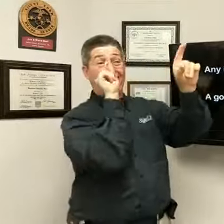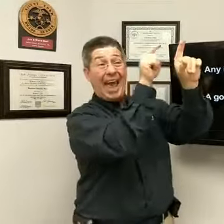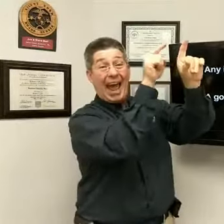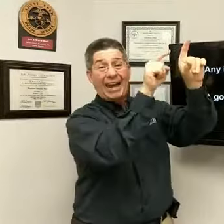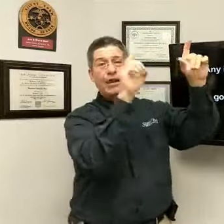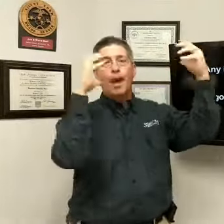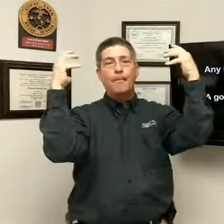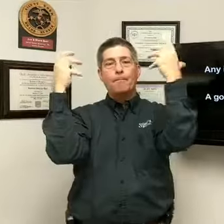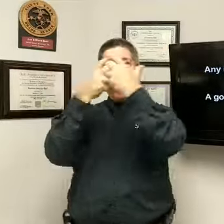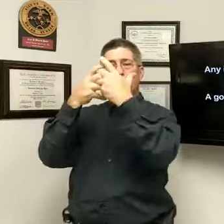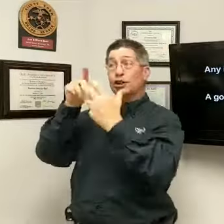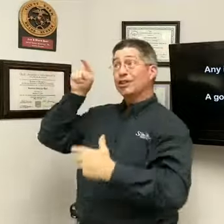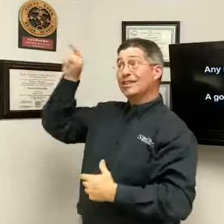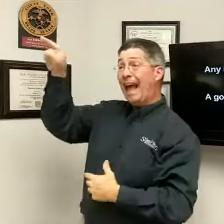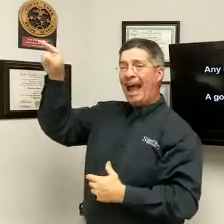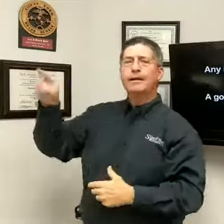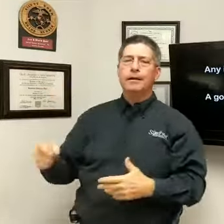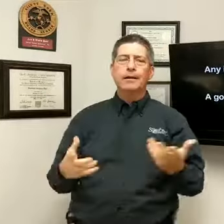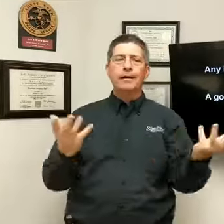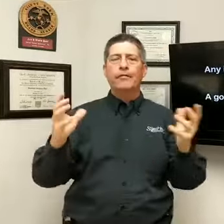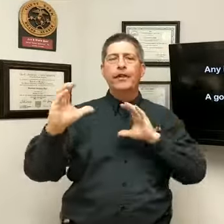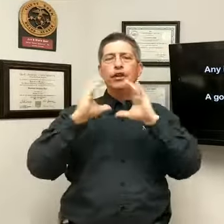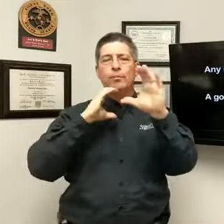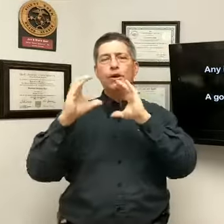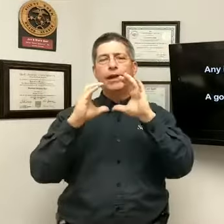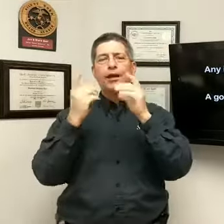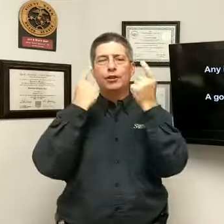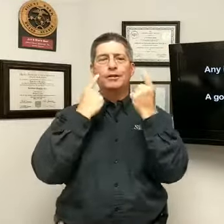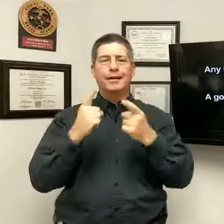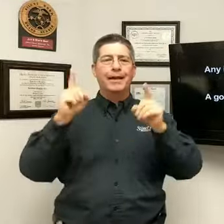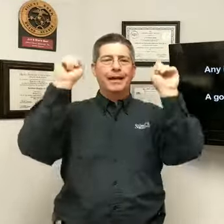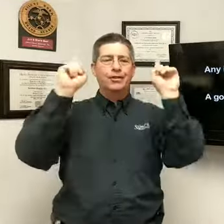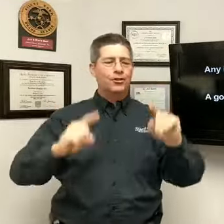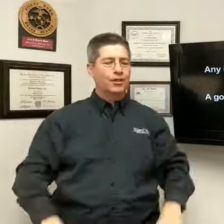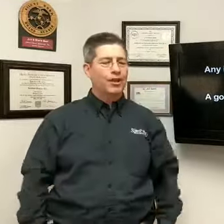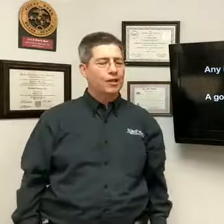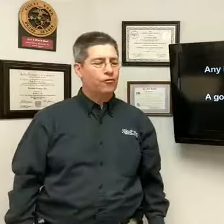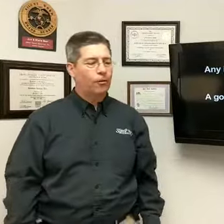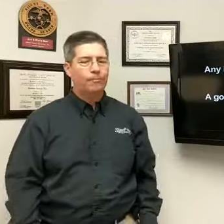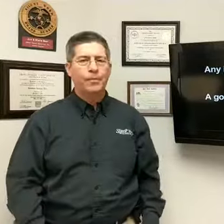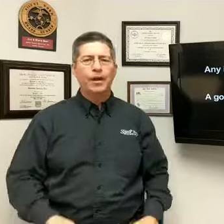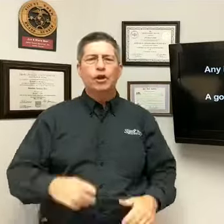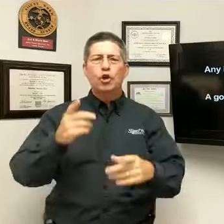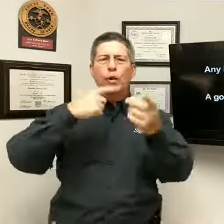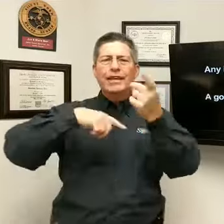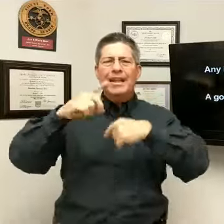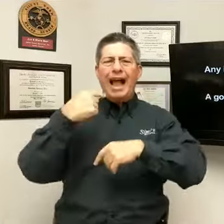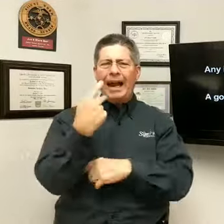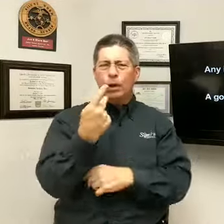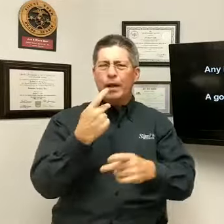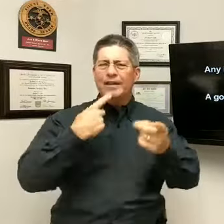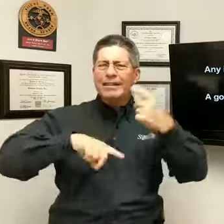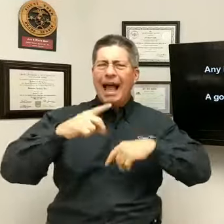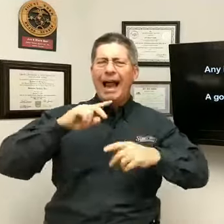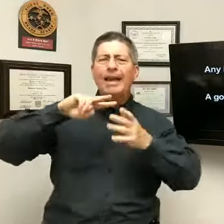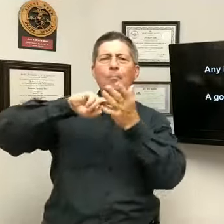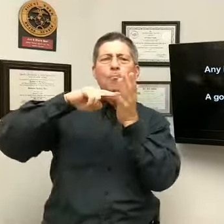that matches that, then communication is successful. So we sign